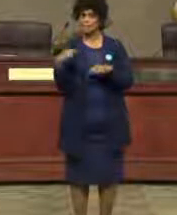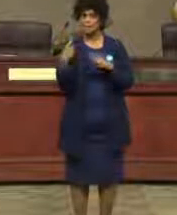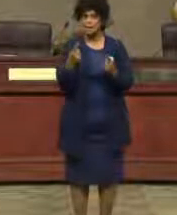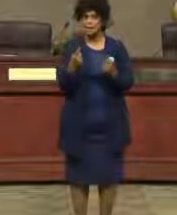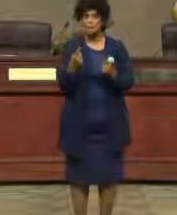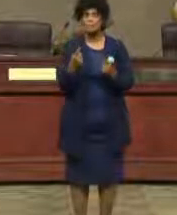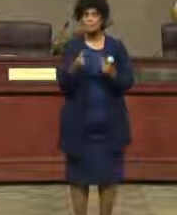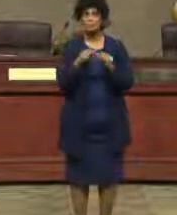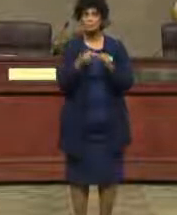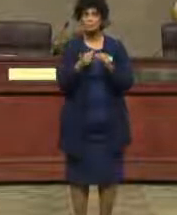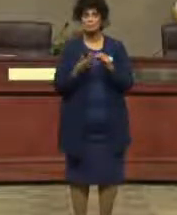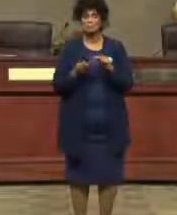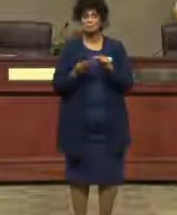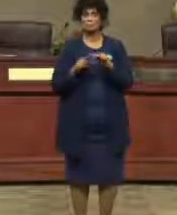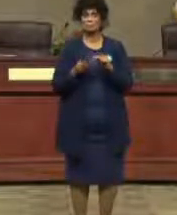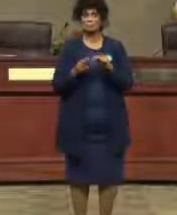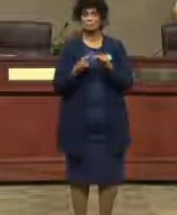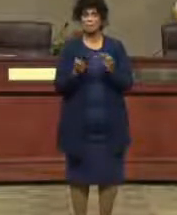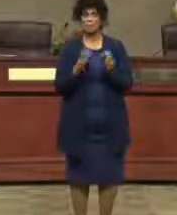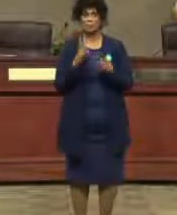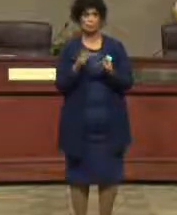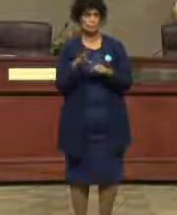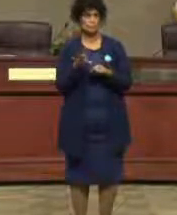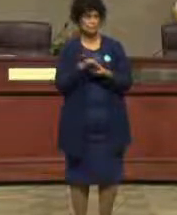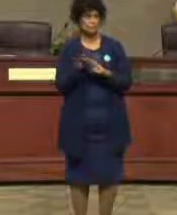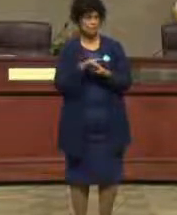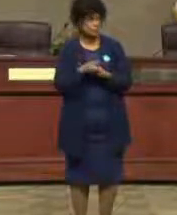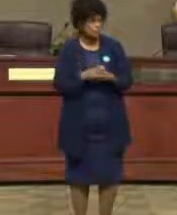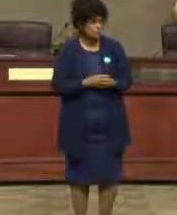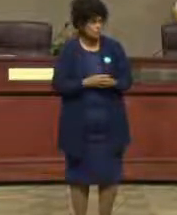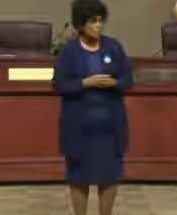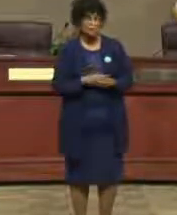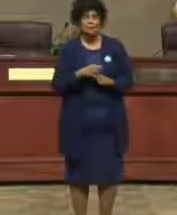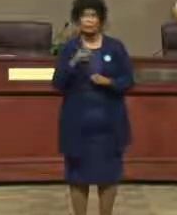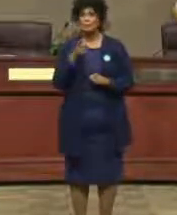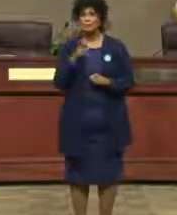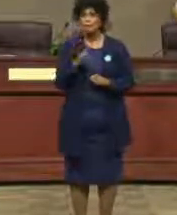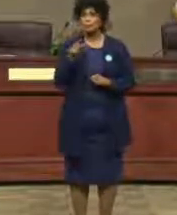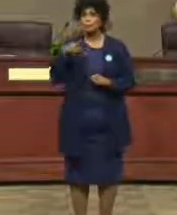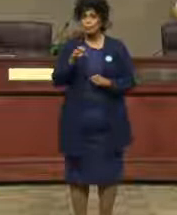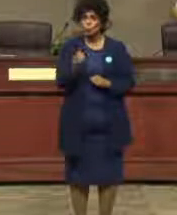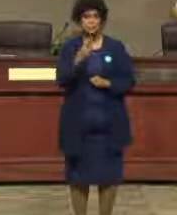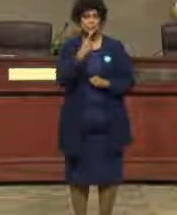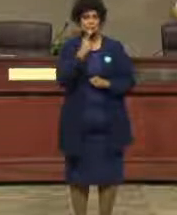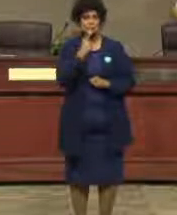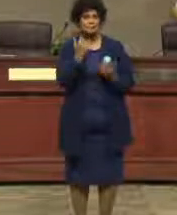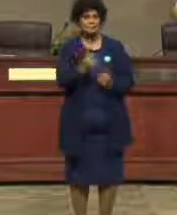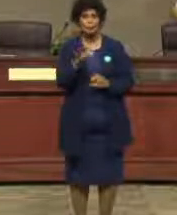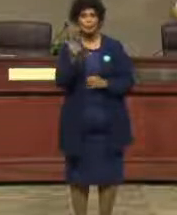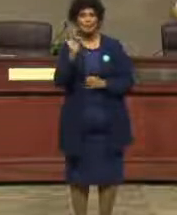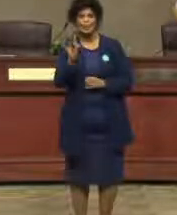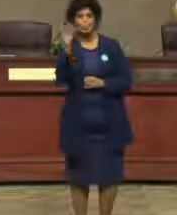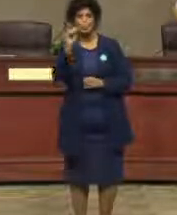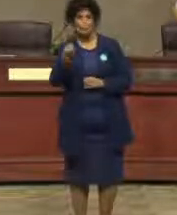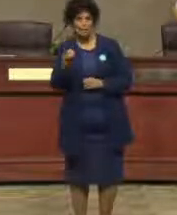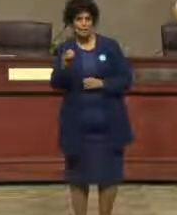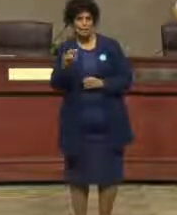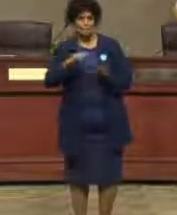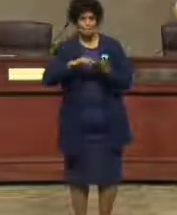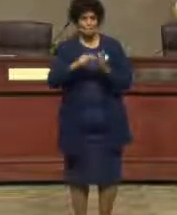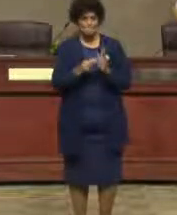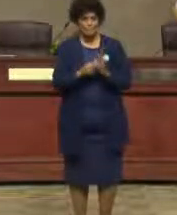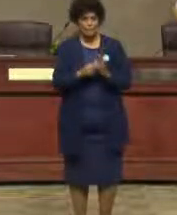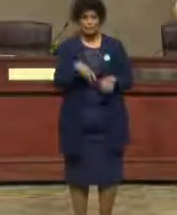Today, Dr. Pino reports that it is at 8%. That is 0.4% of